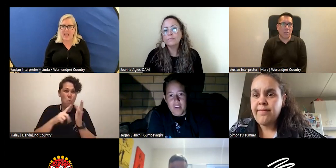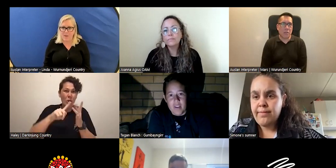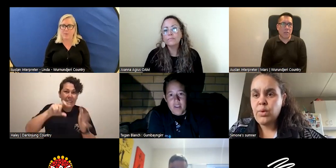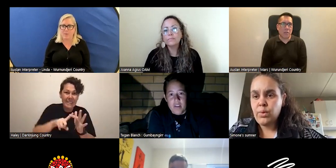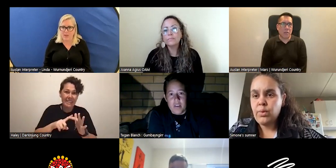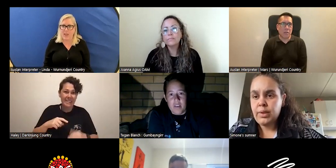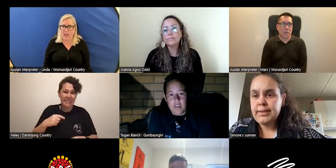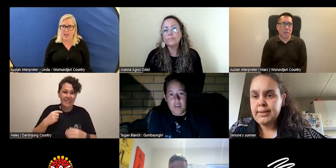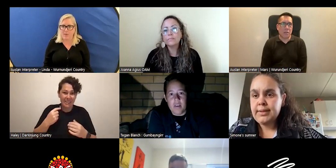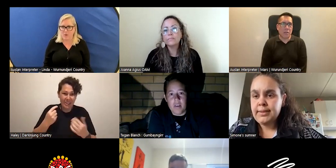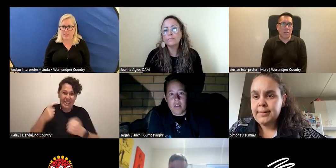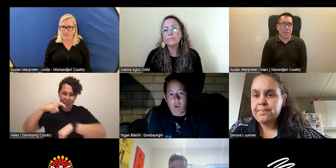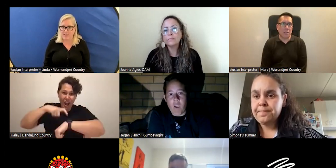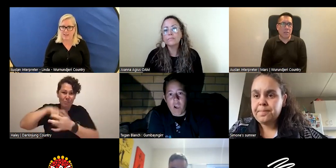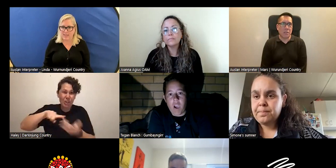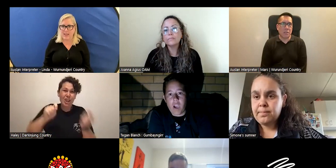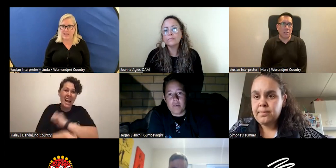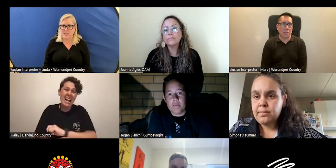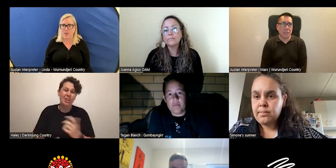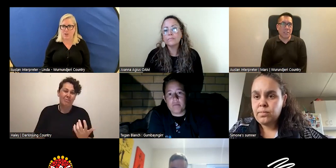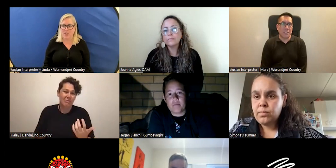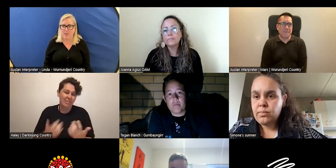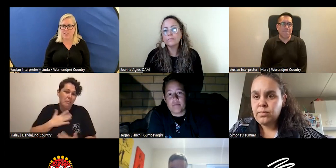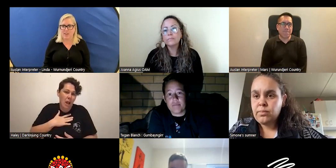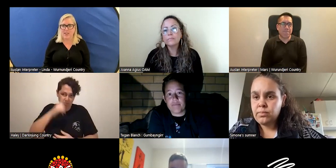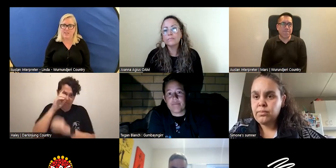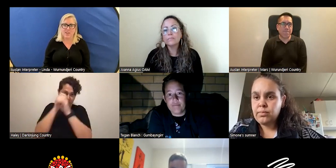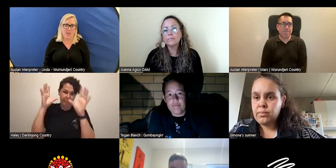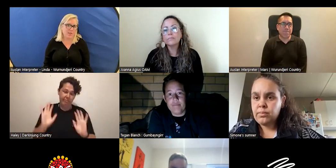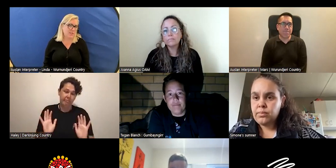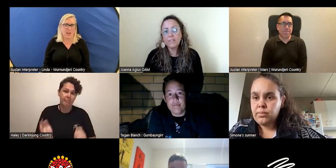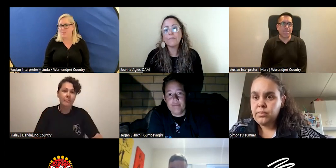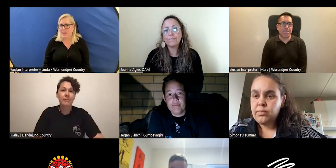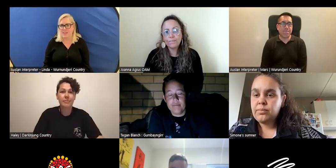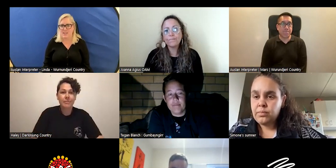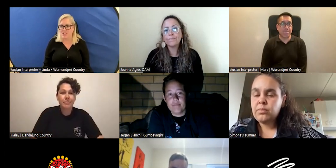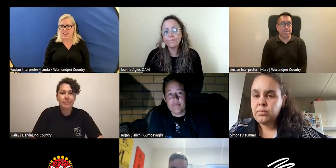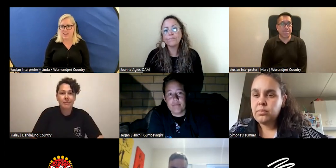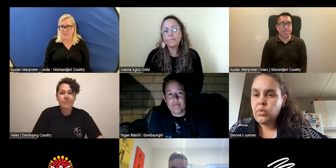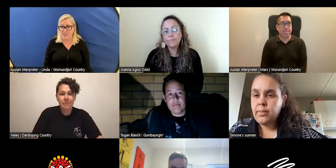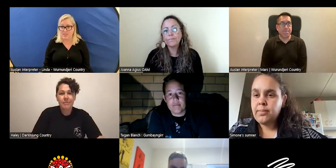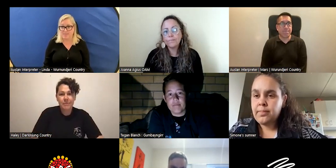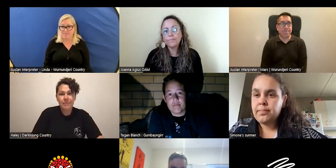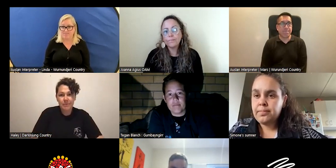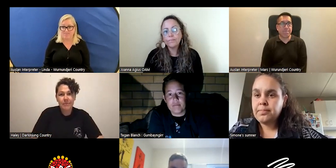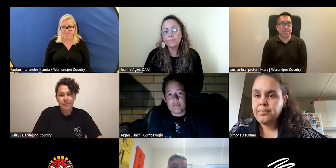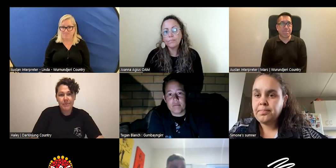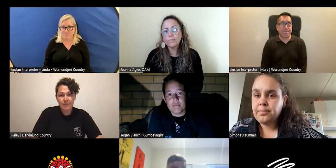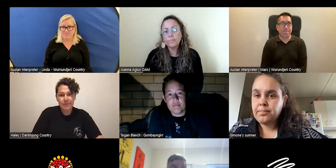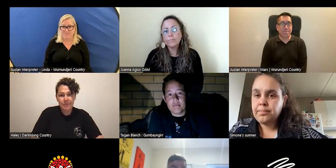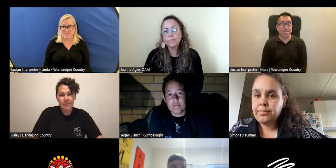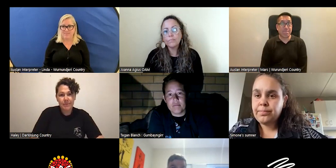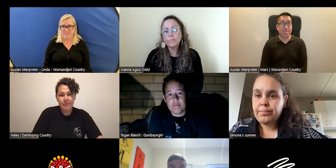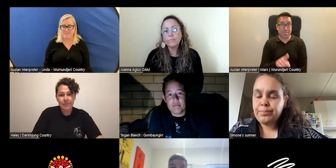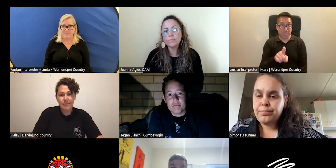We have a voice that needs to be heard. So time needs to change.